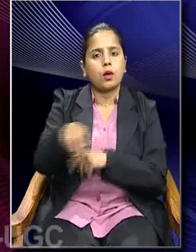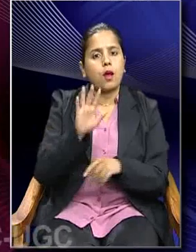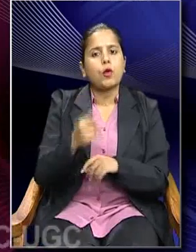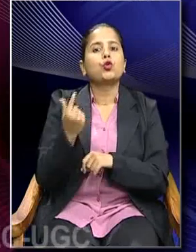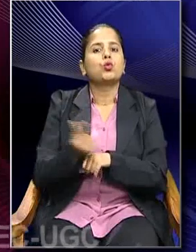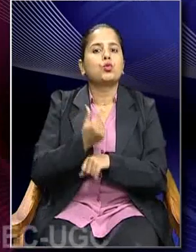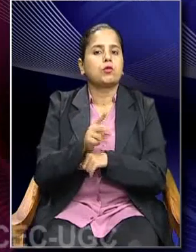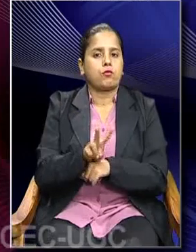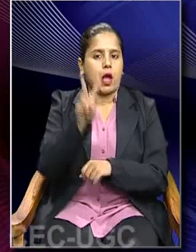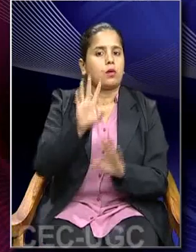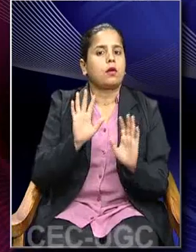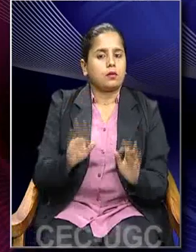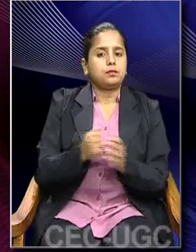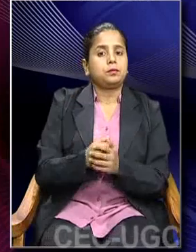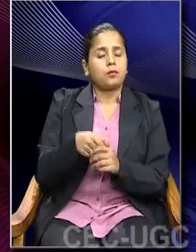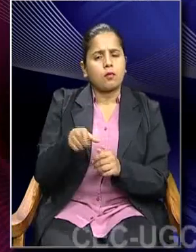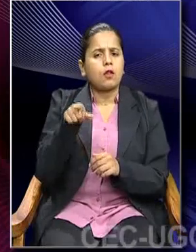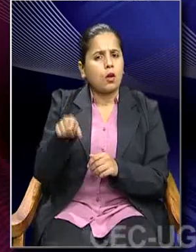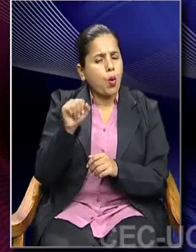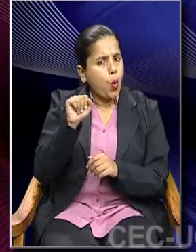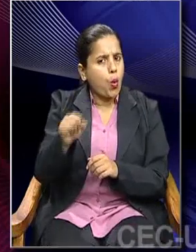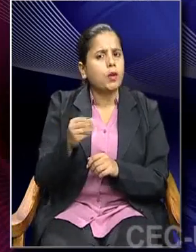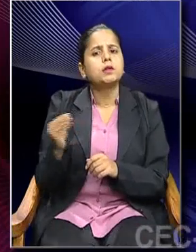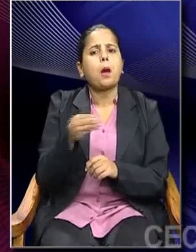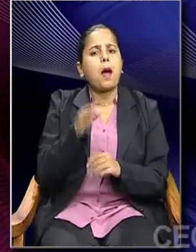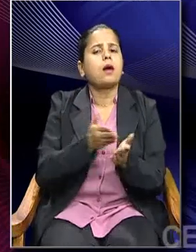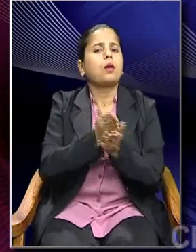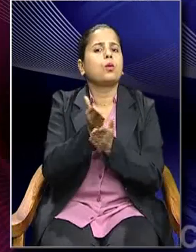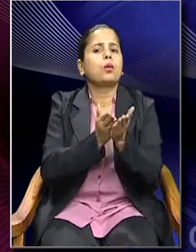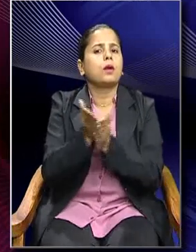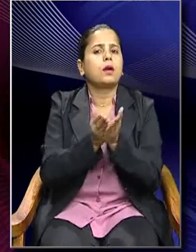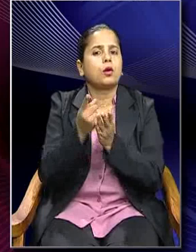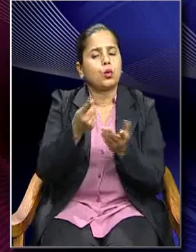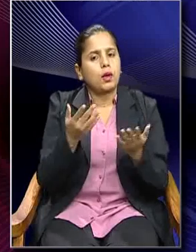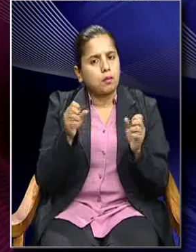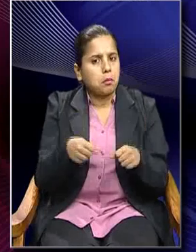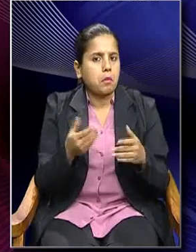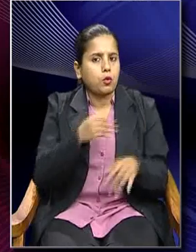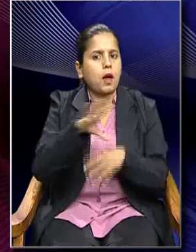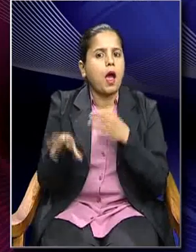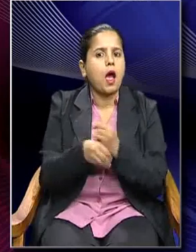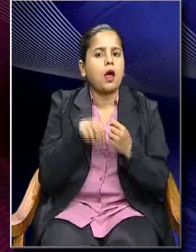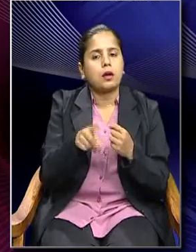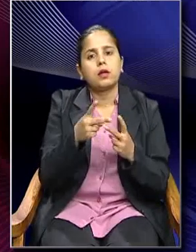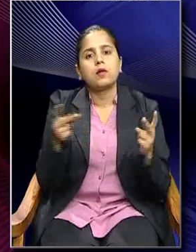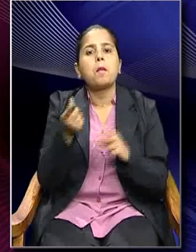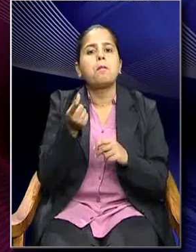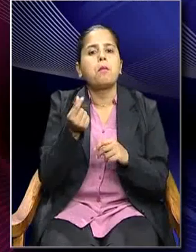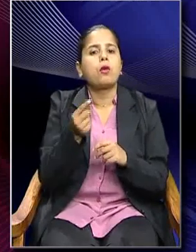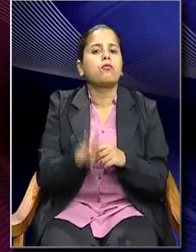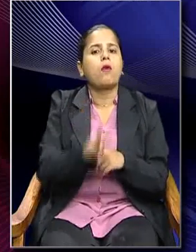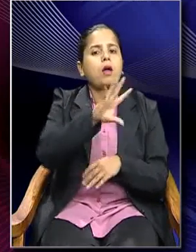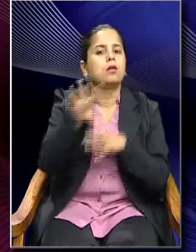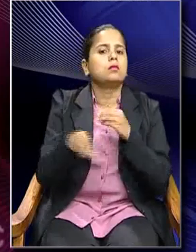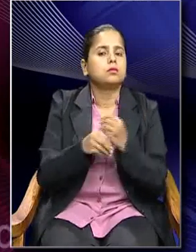use value. That is, there are certain ways in which you can add a monetary value to it. And what would